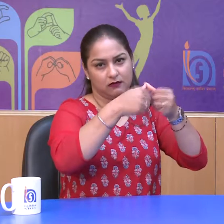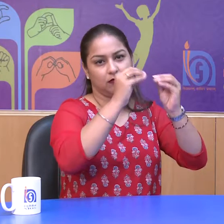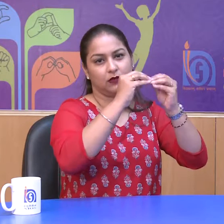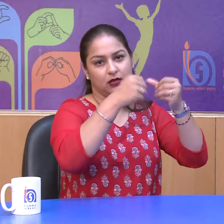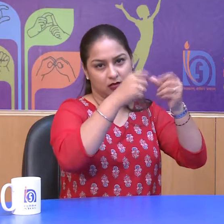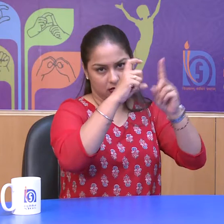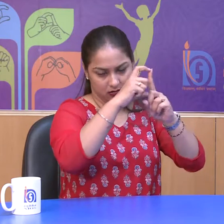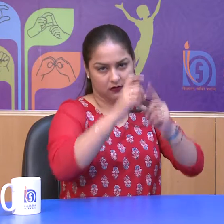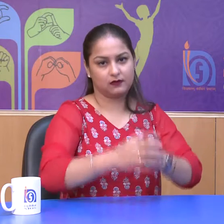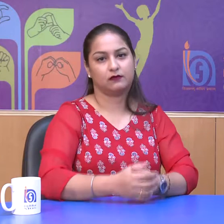Ahmedabad,